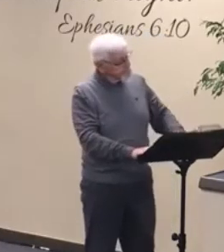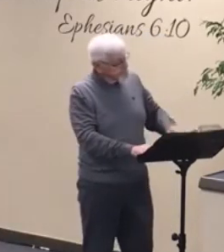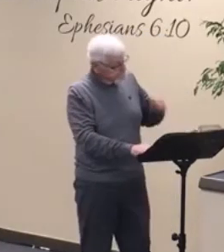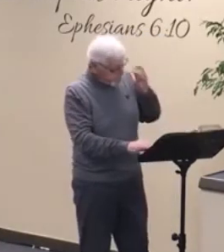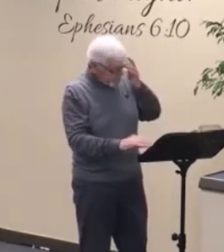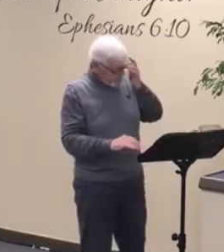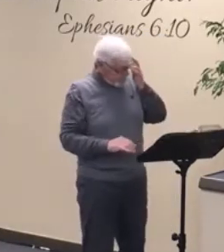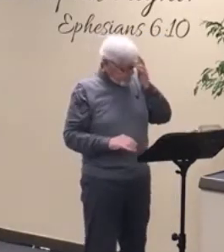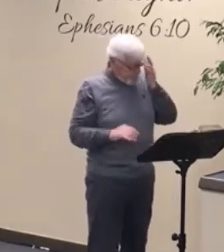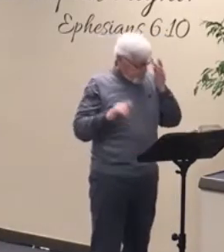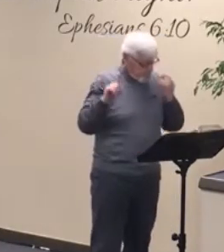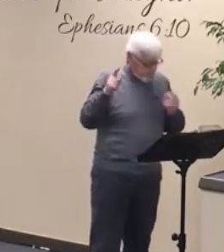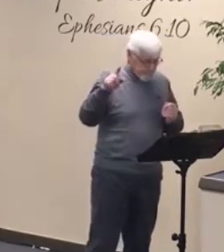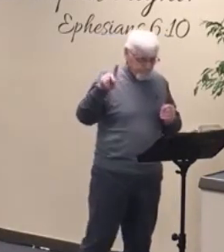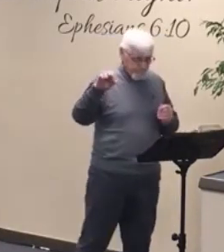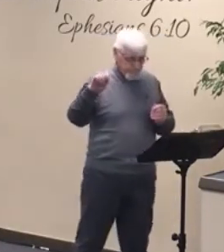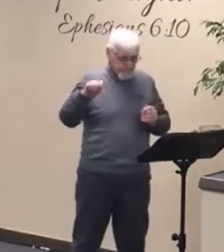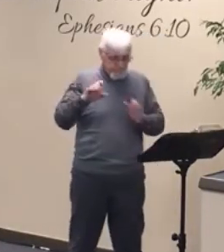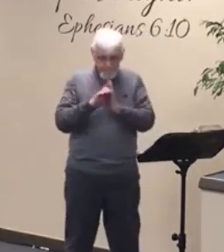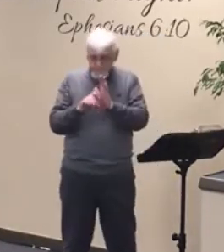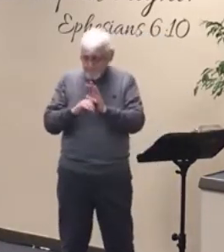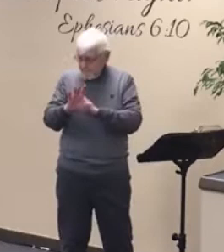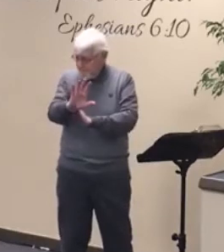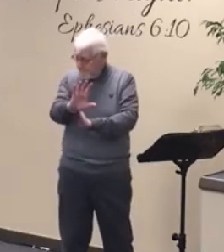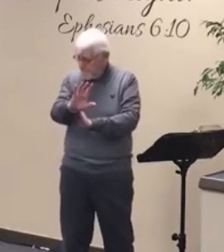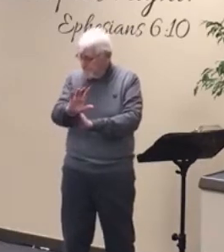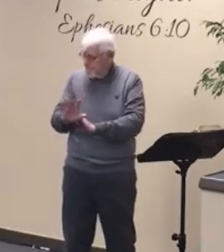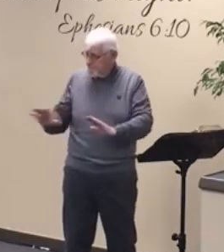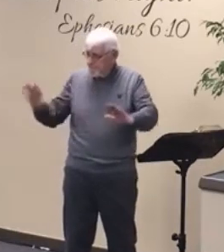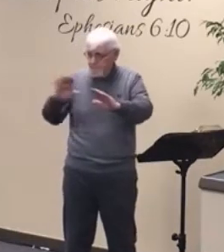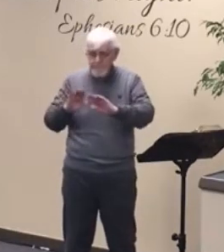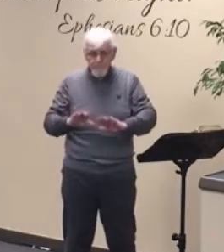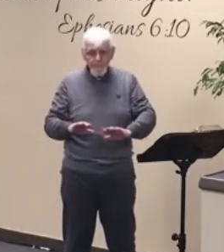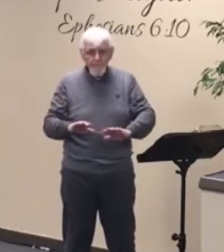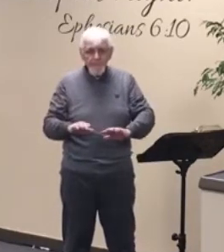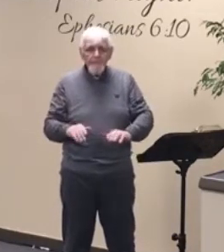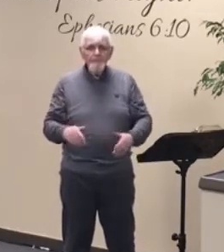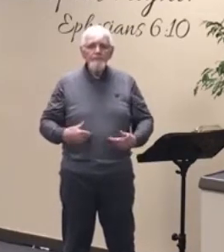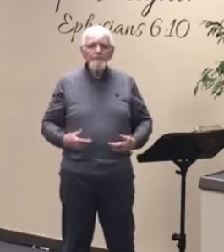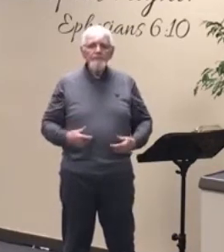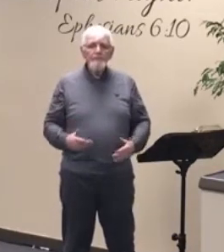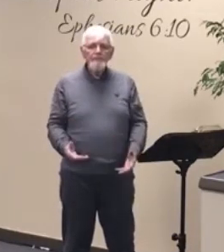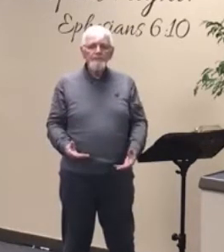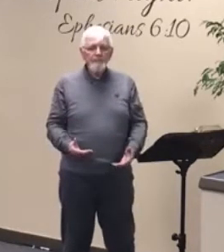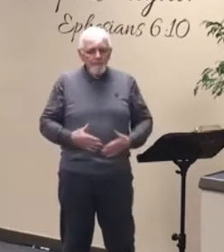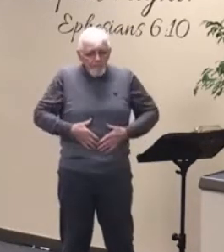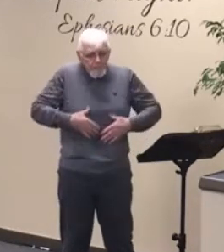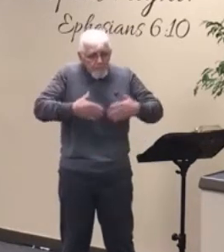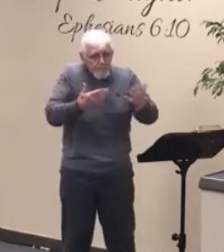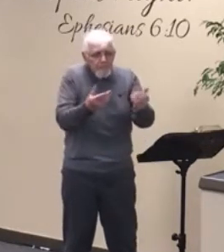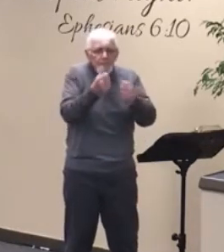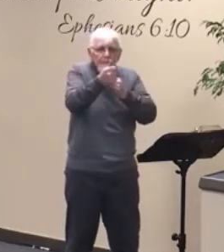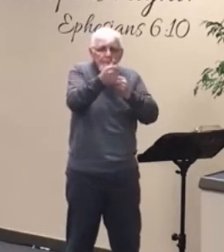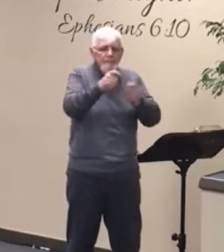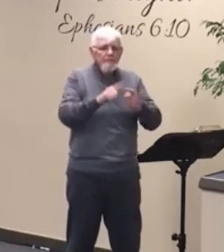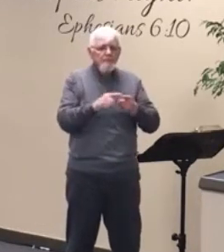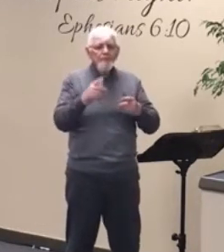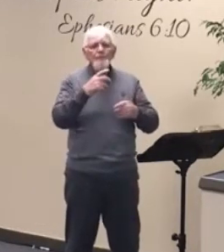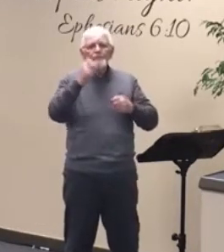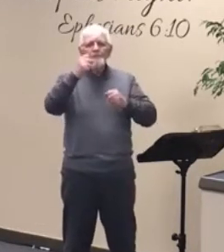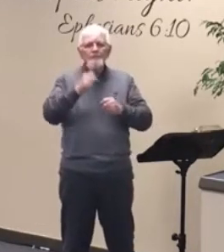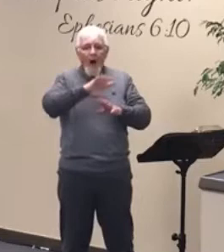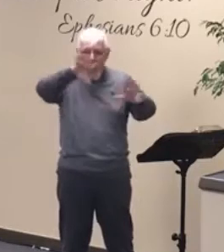to James, it says, likewise, ye younger, submit yourselves unto the elder. Yea, all of you, no exceptions, all of